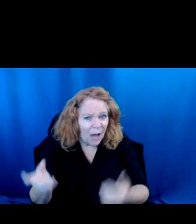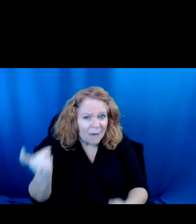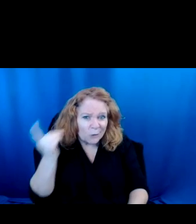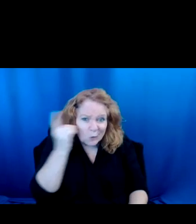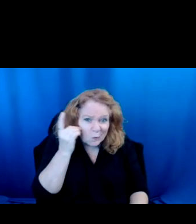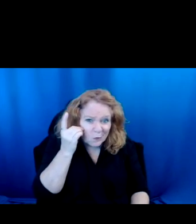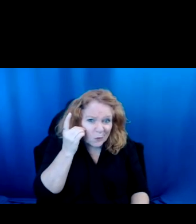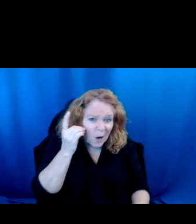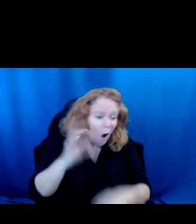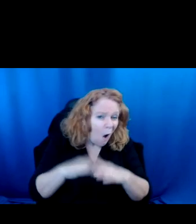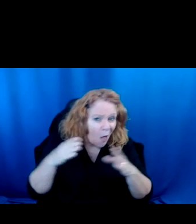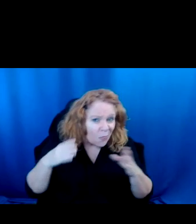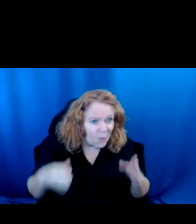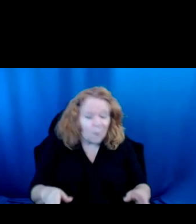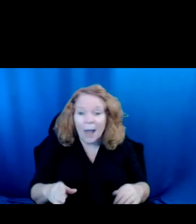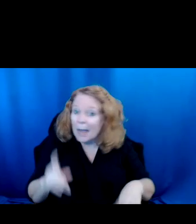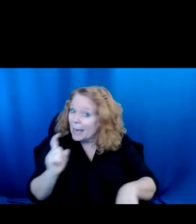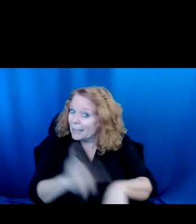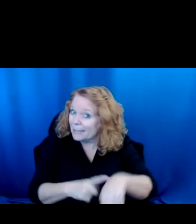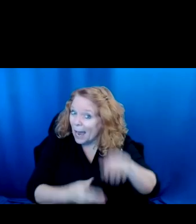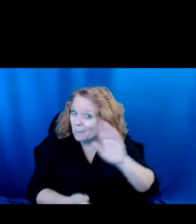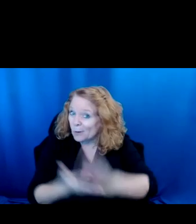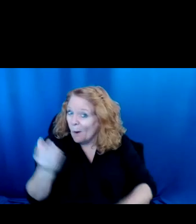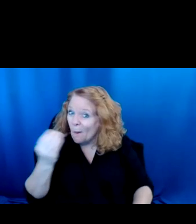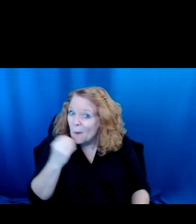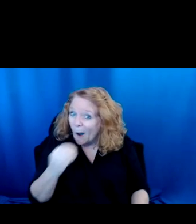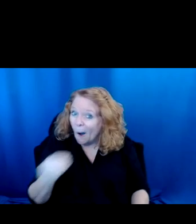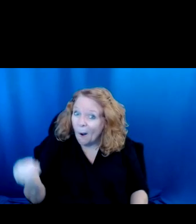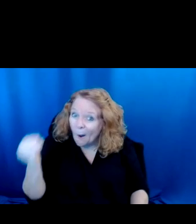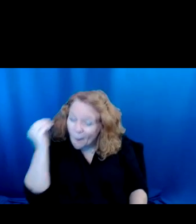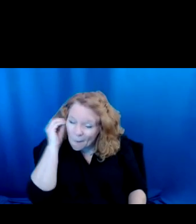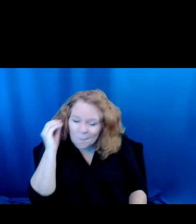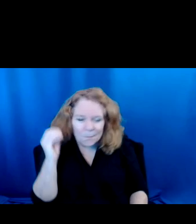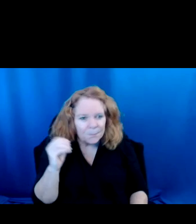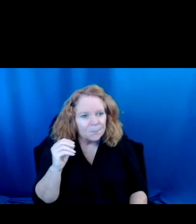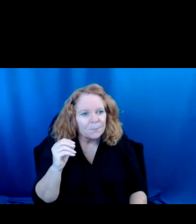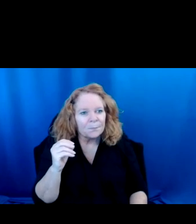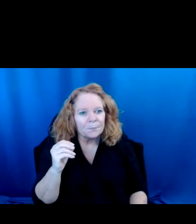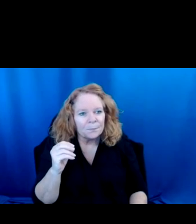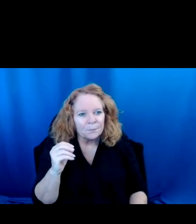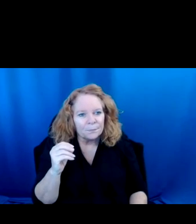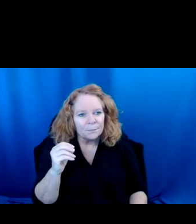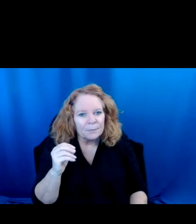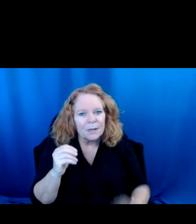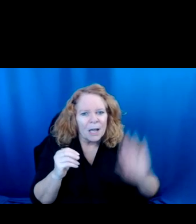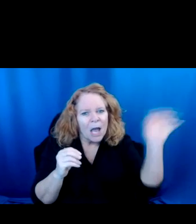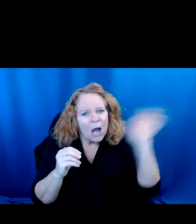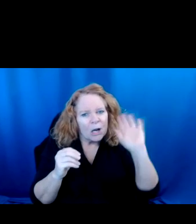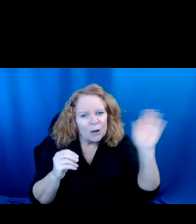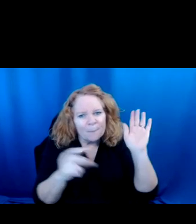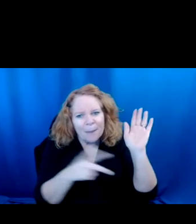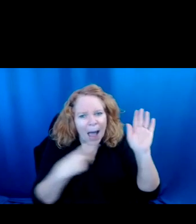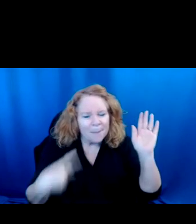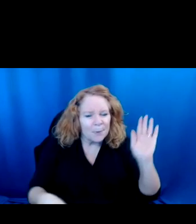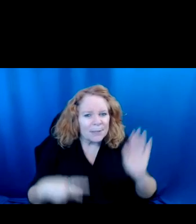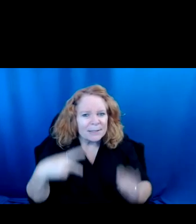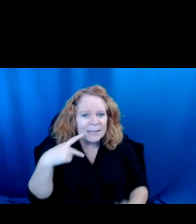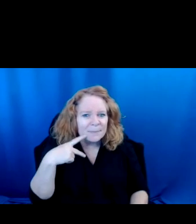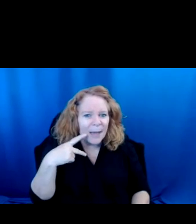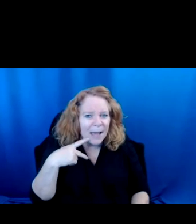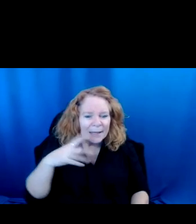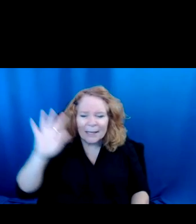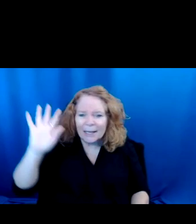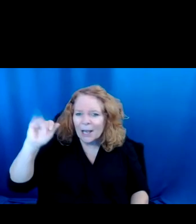his way. It's time to go home," said Marvin. "Goodbye, Princess Peggy.